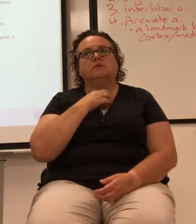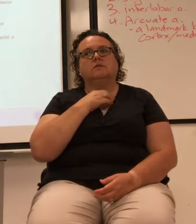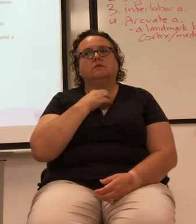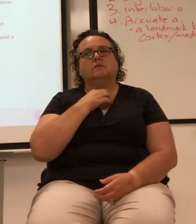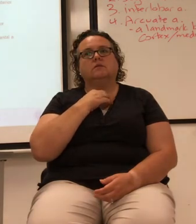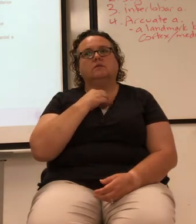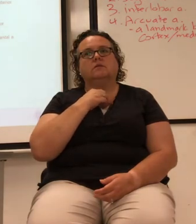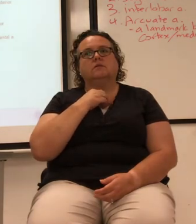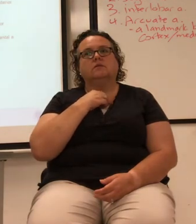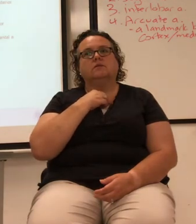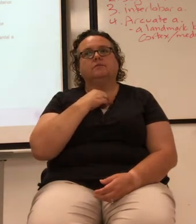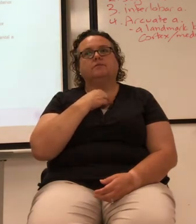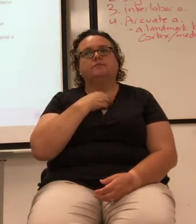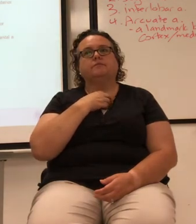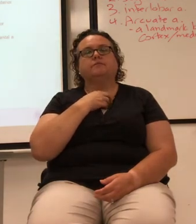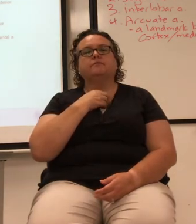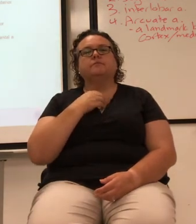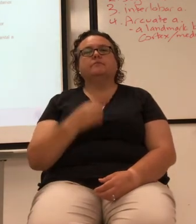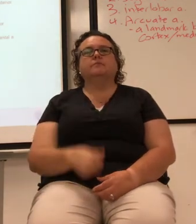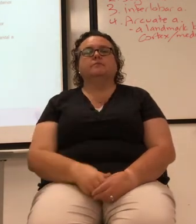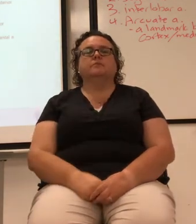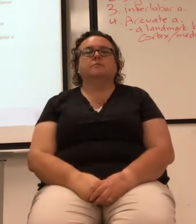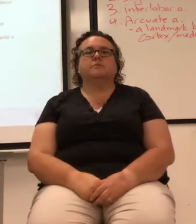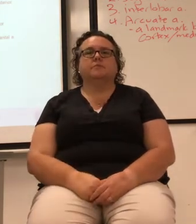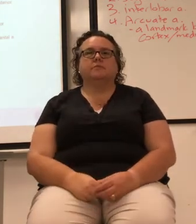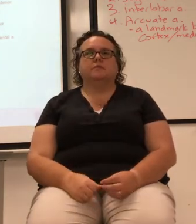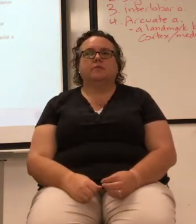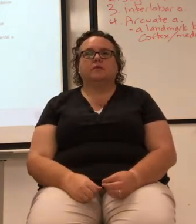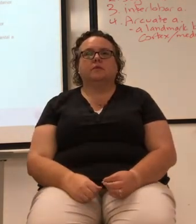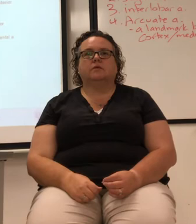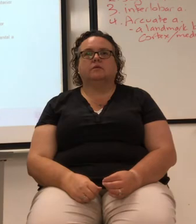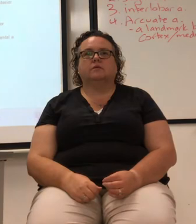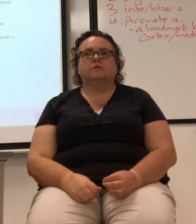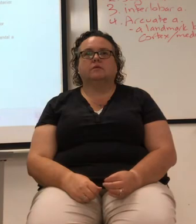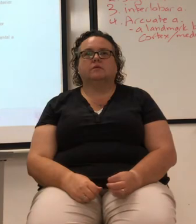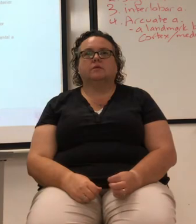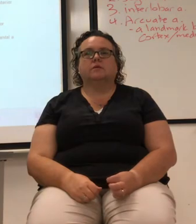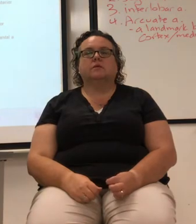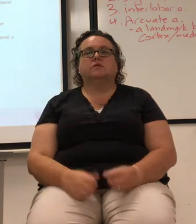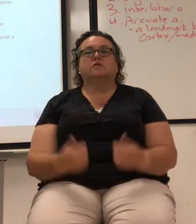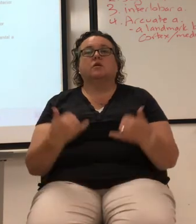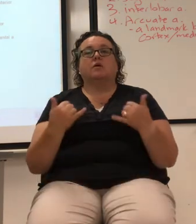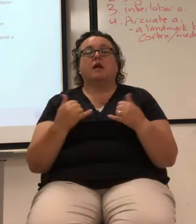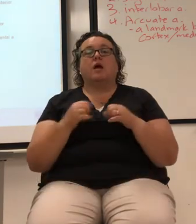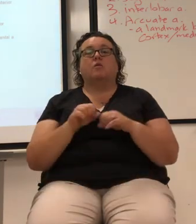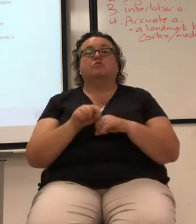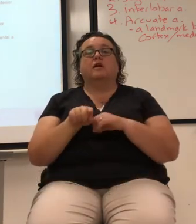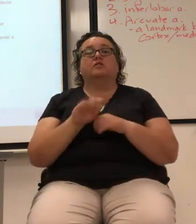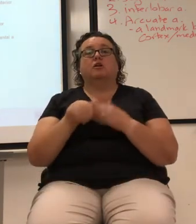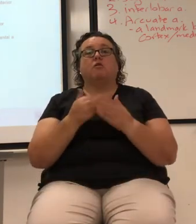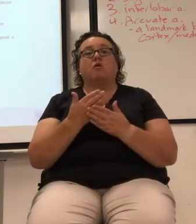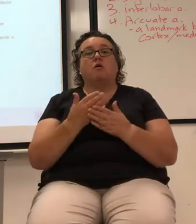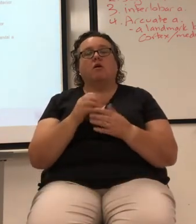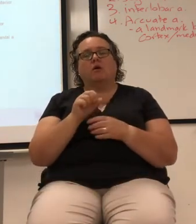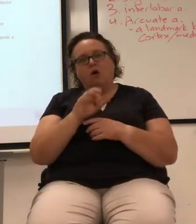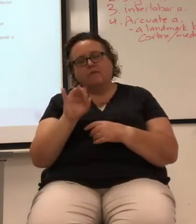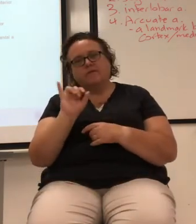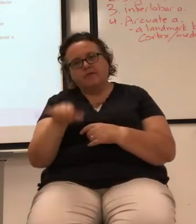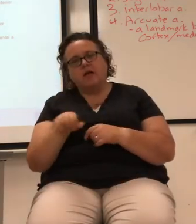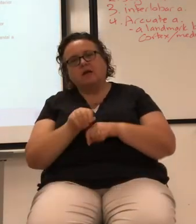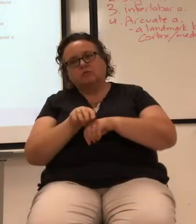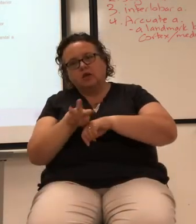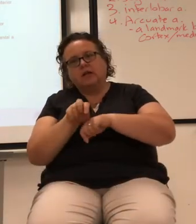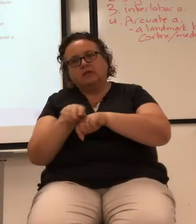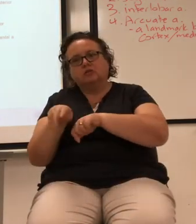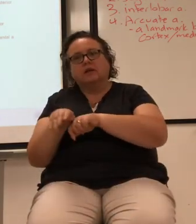All right, so coming off, branching off the arcuate artery are many small branches that they